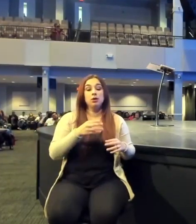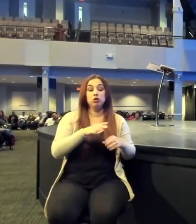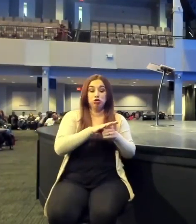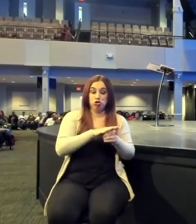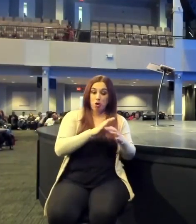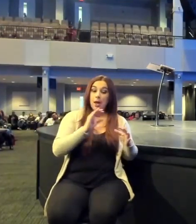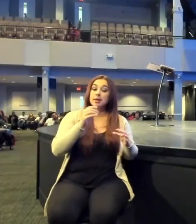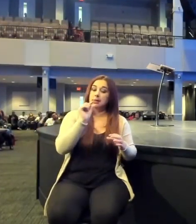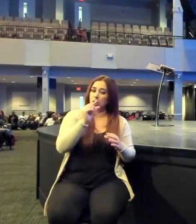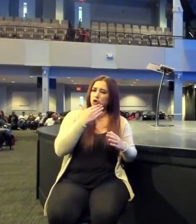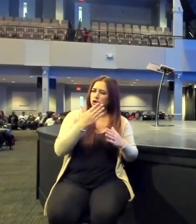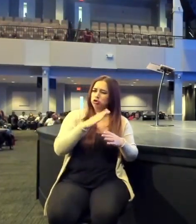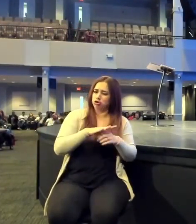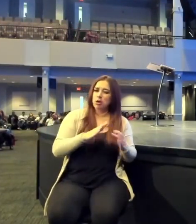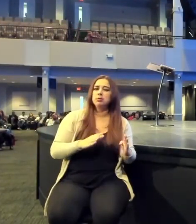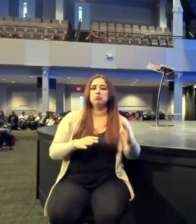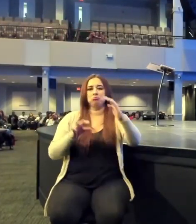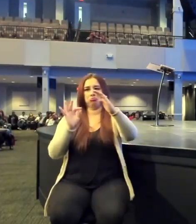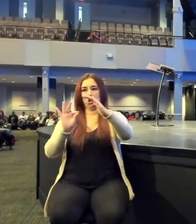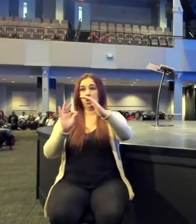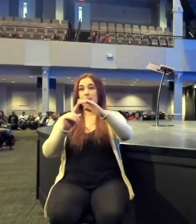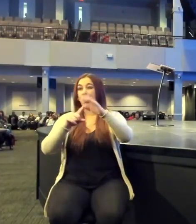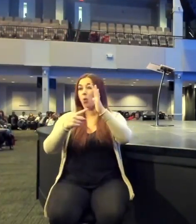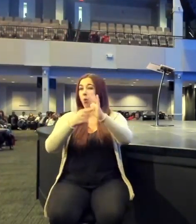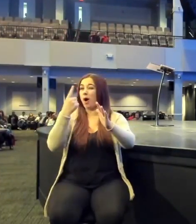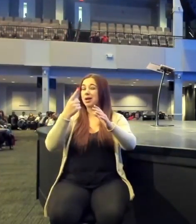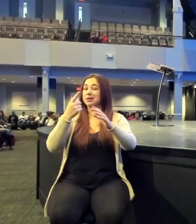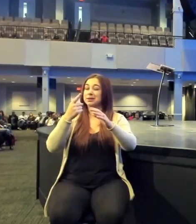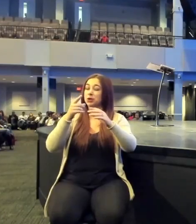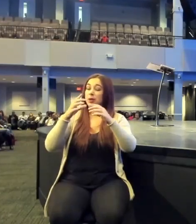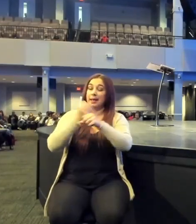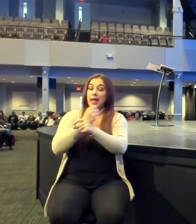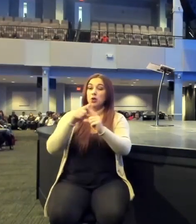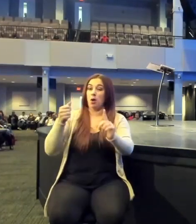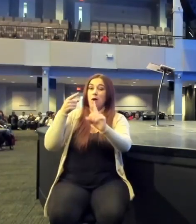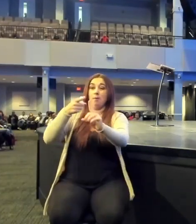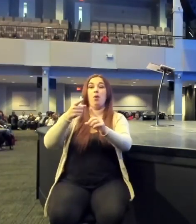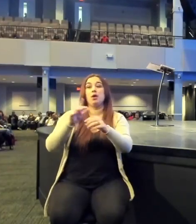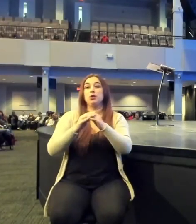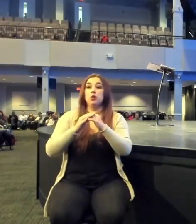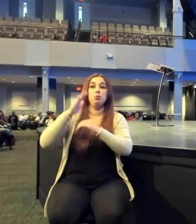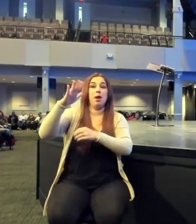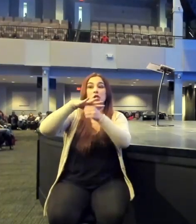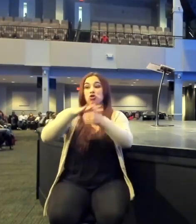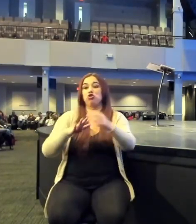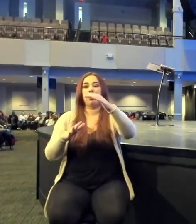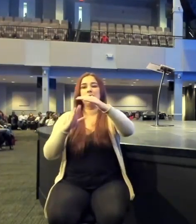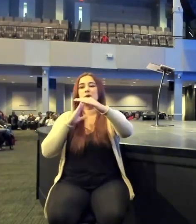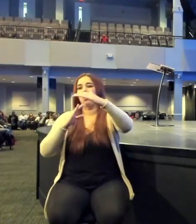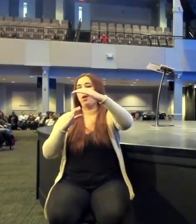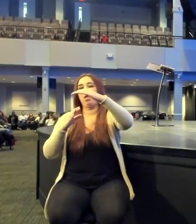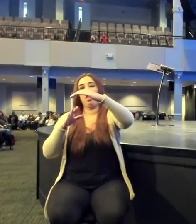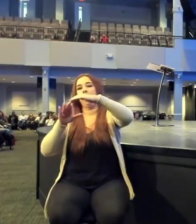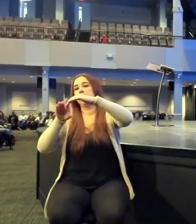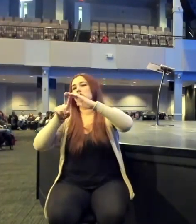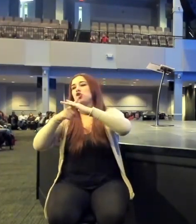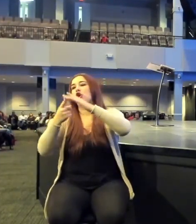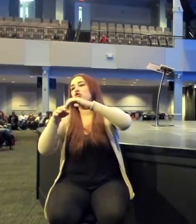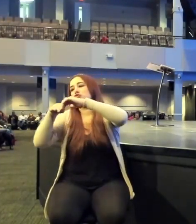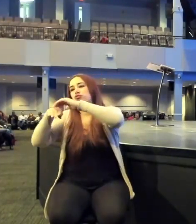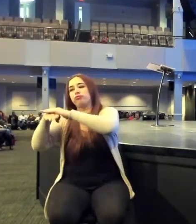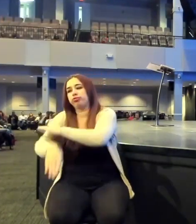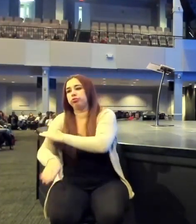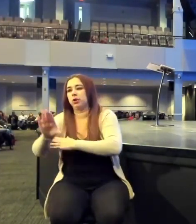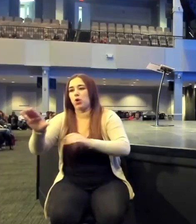you are. You get to the other side at a particular point in this journey that caps off in your life, and you begin to drop off